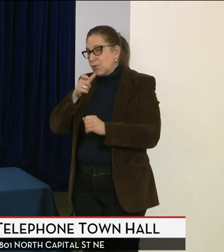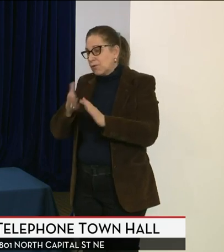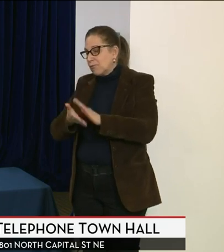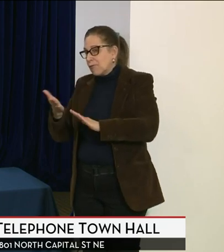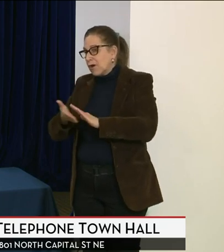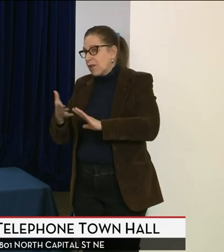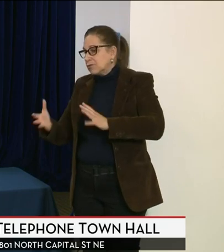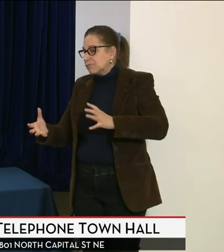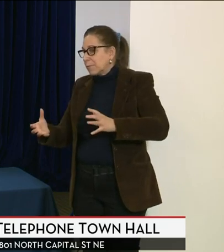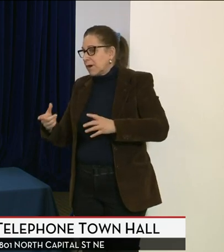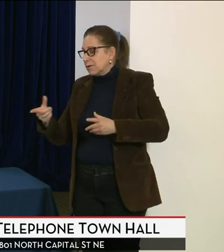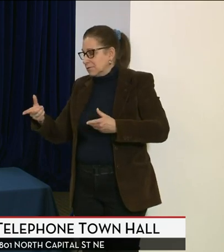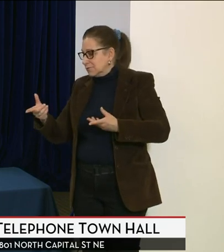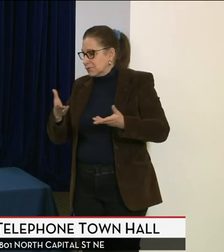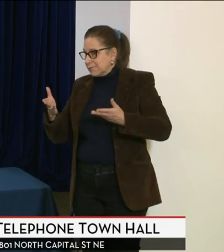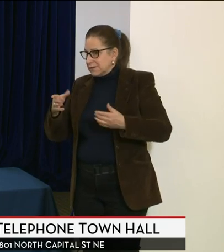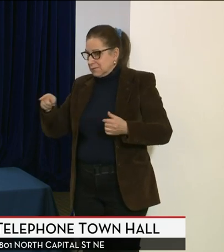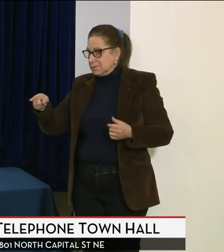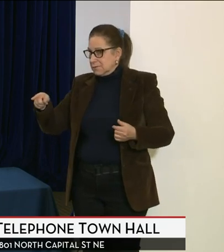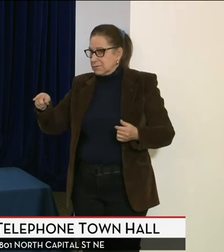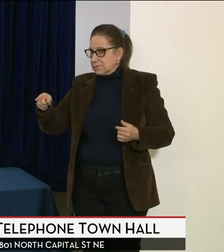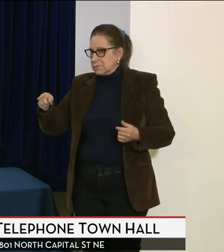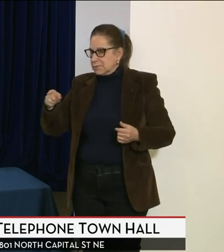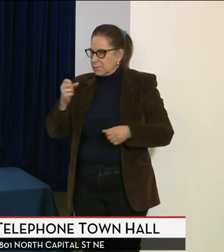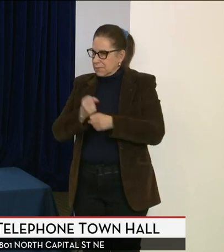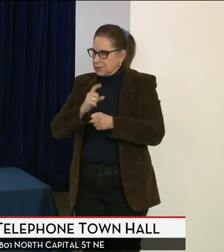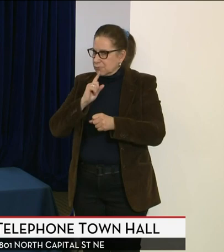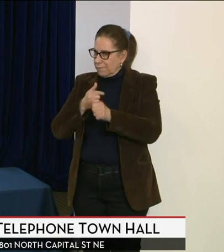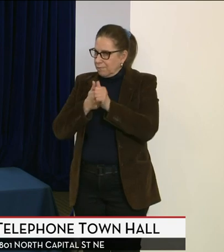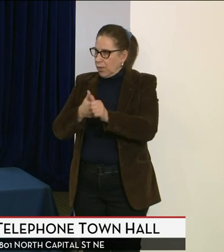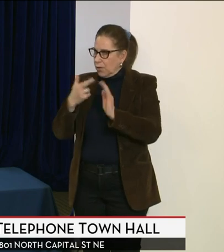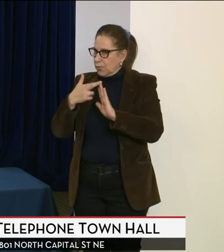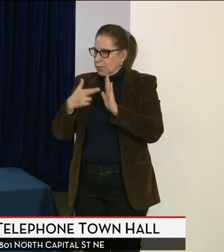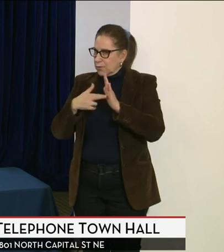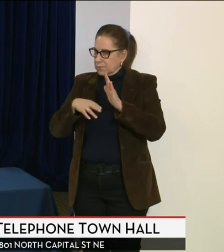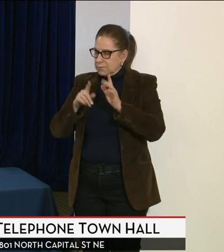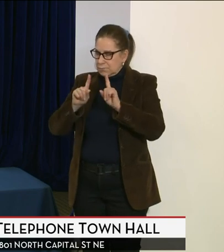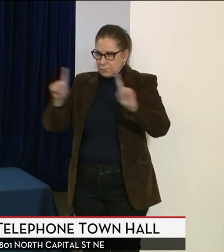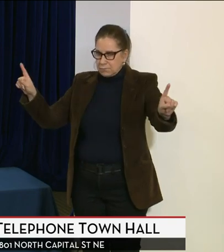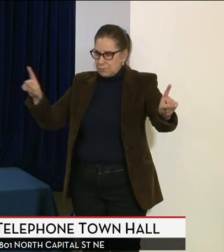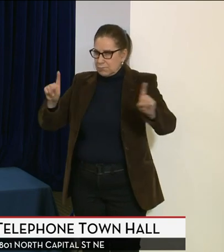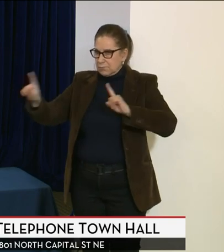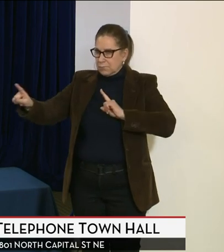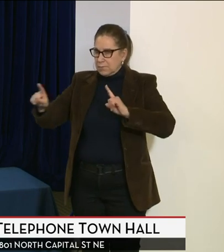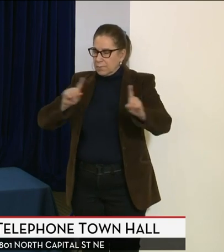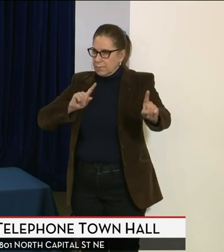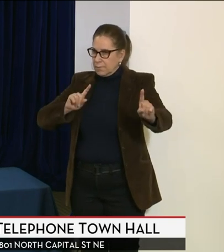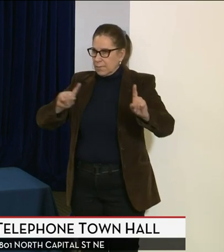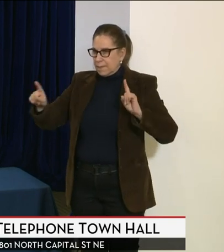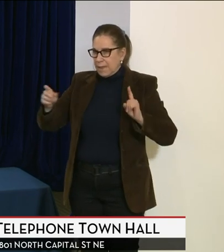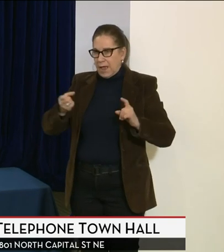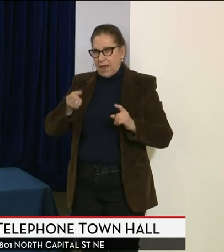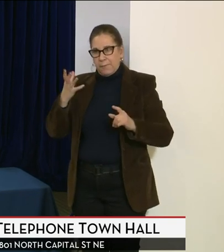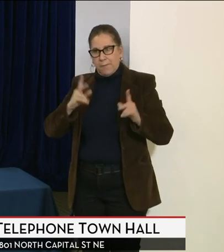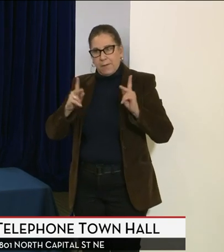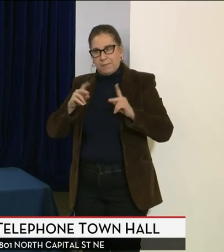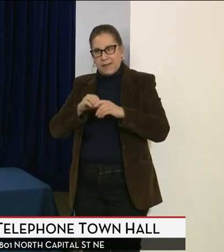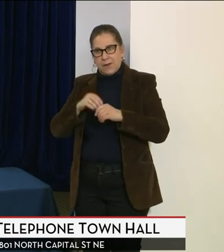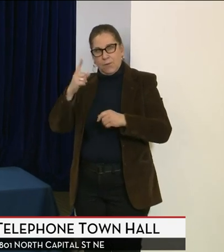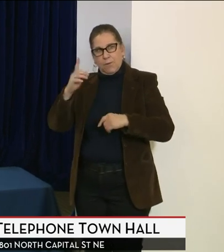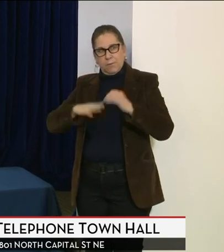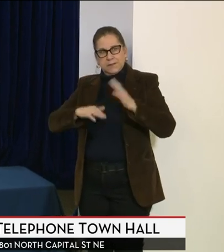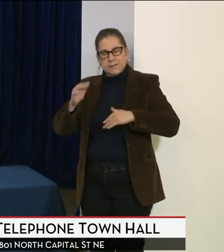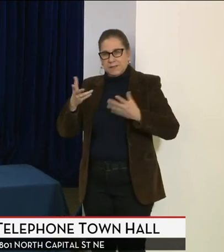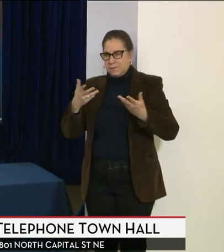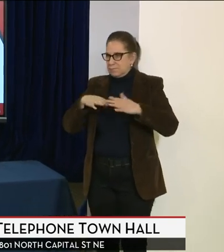laundry services are going to be able to adhere to that requirement of the number of individuals who should be in one particular business at a time.